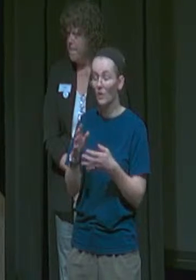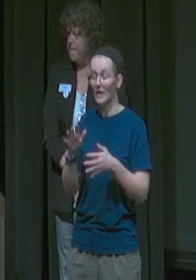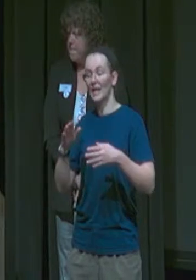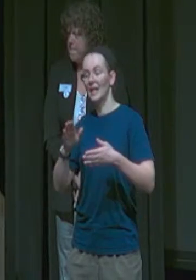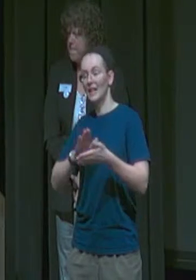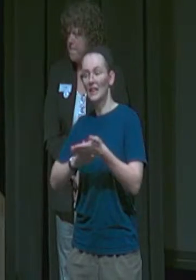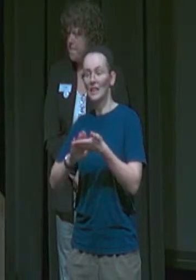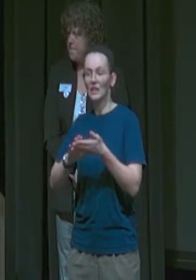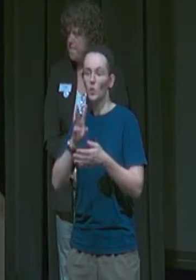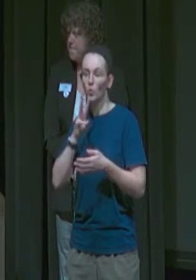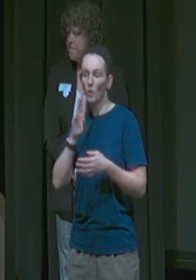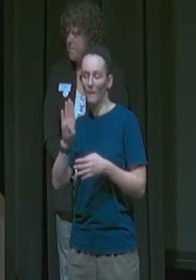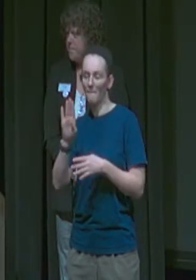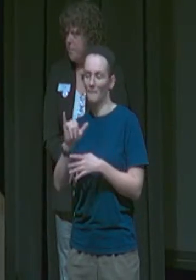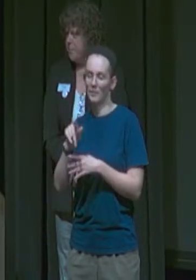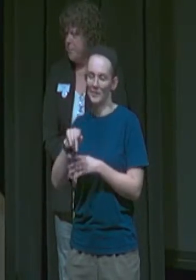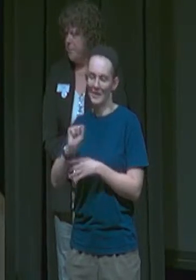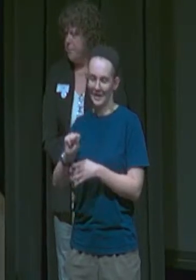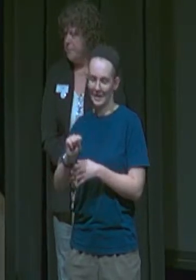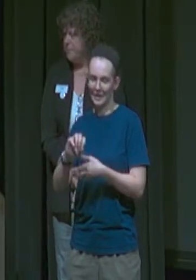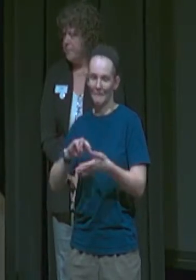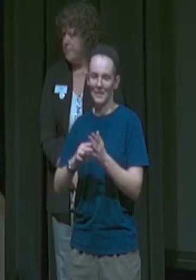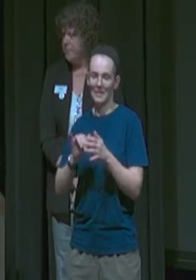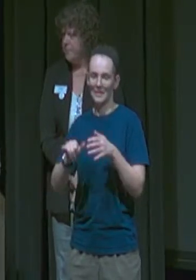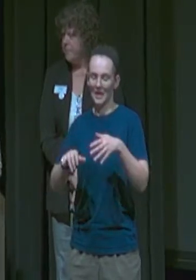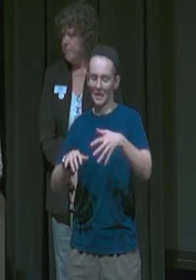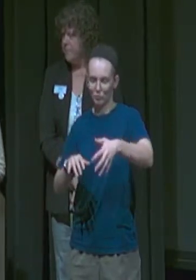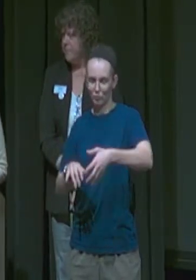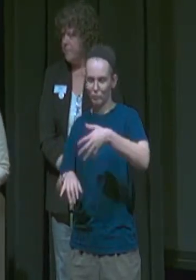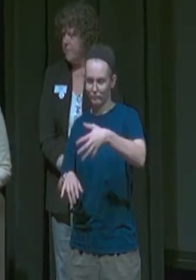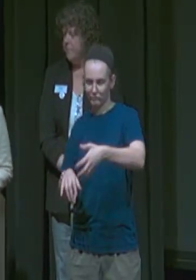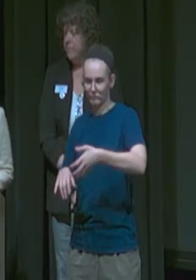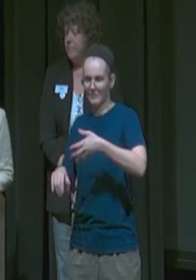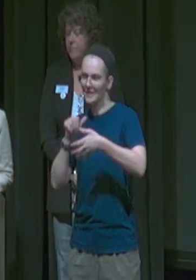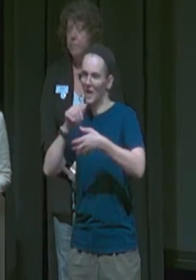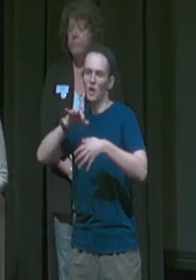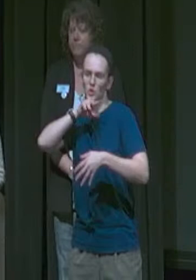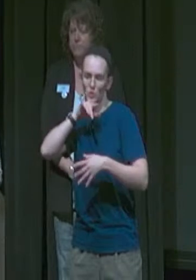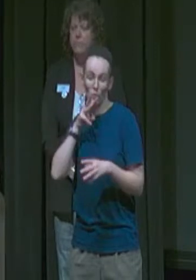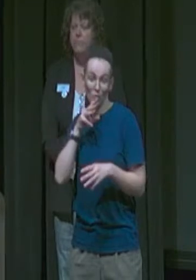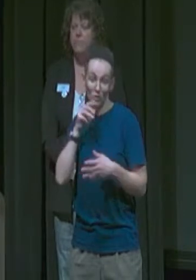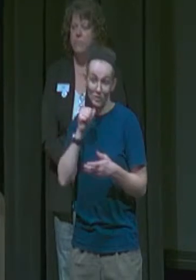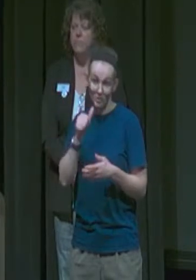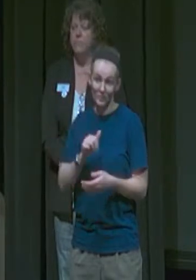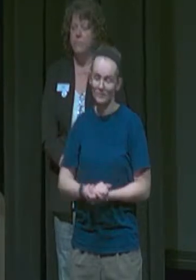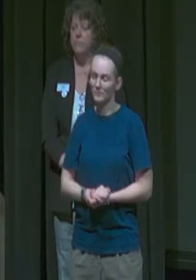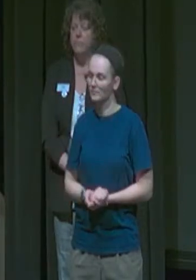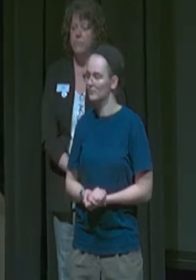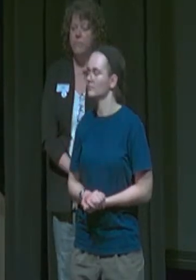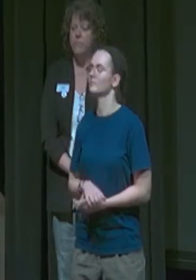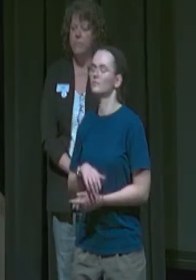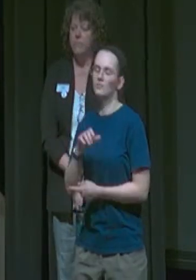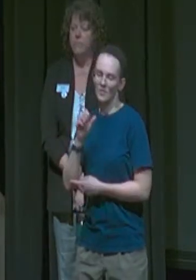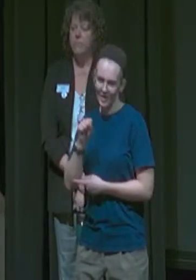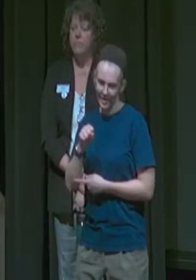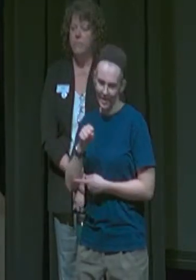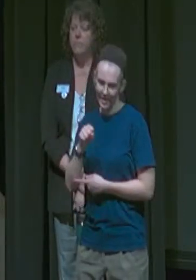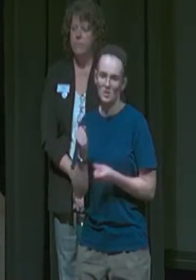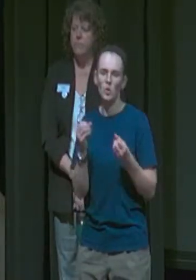water bypasses in place to prevent that sediment from getting into the water system? Yeah, so they'll